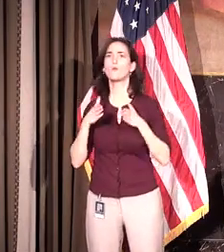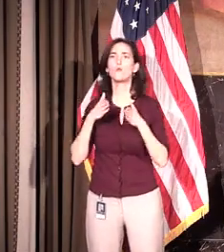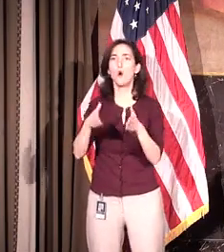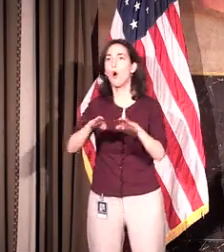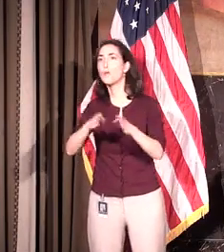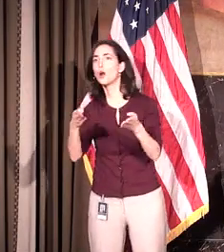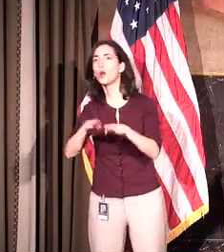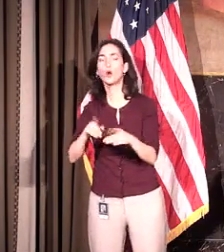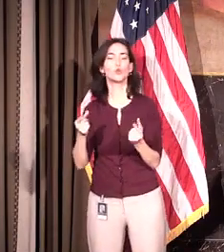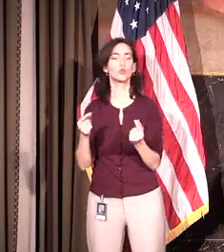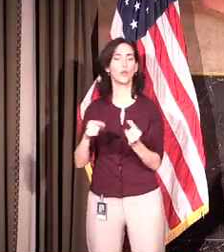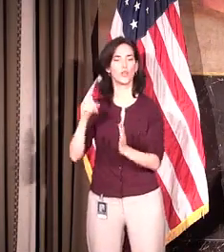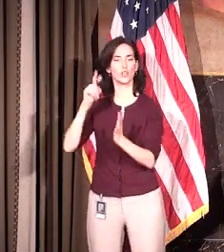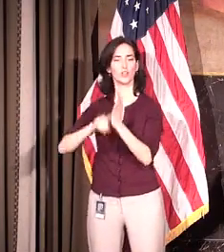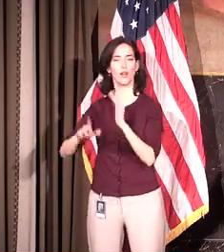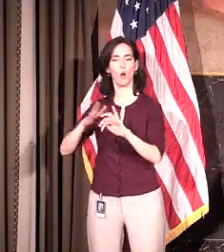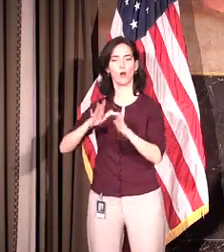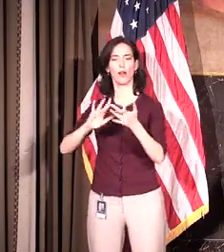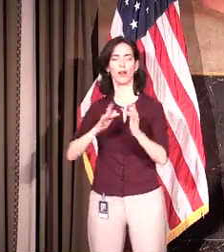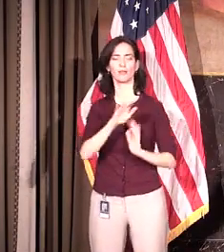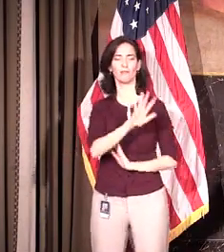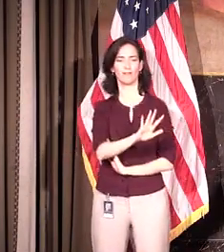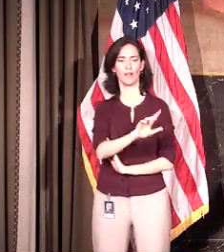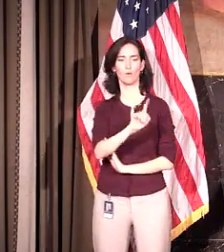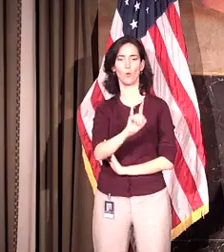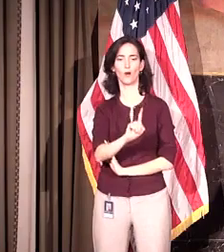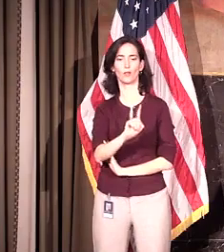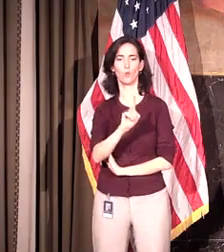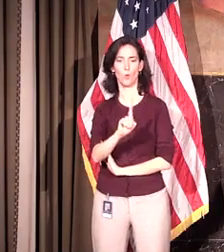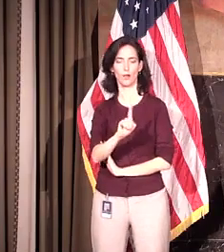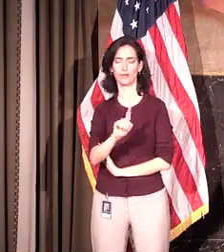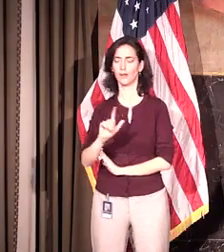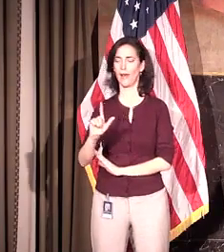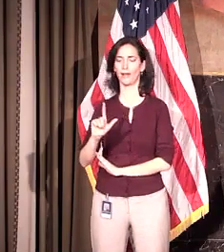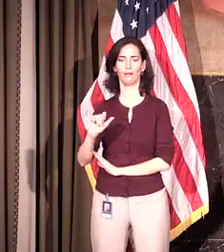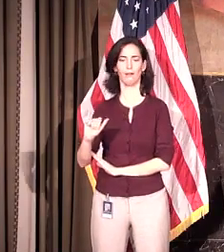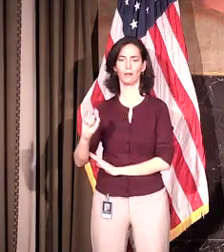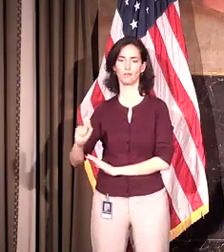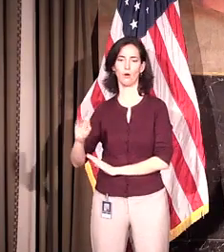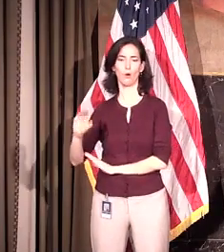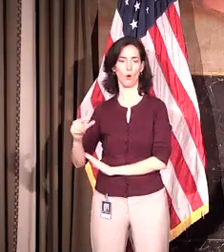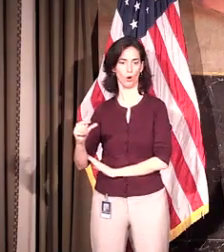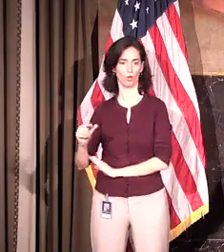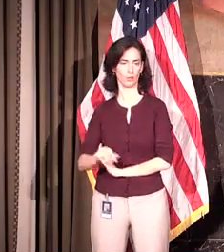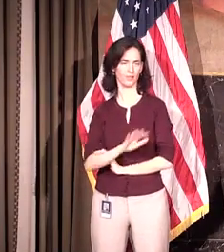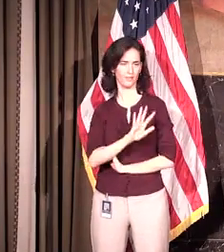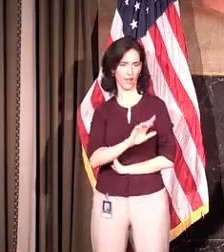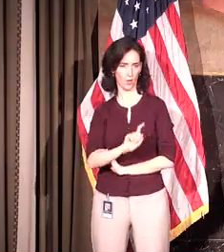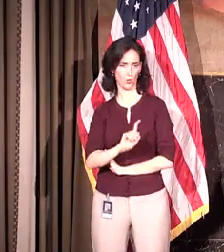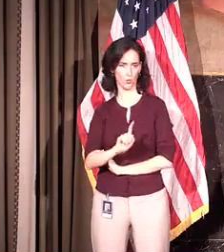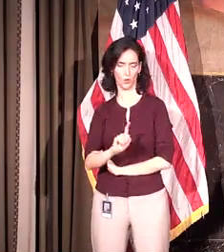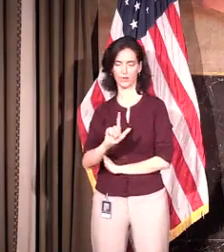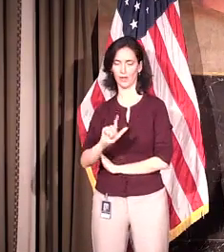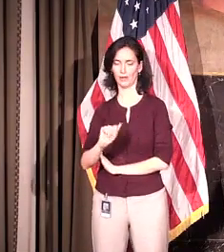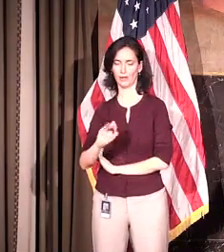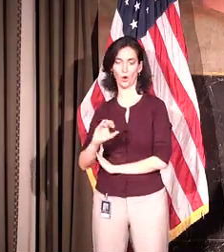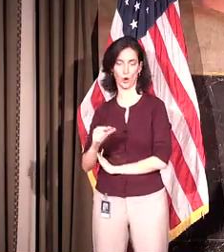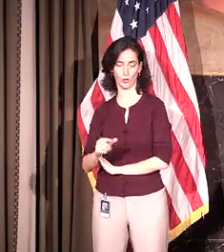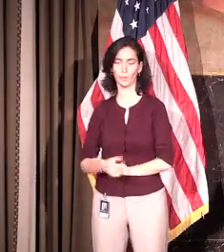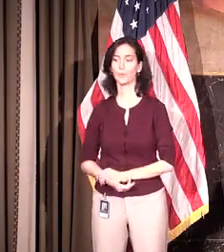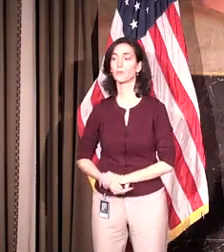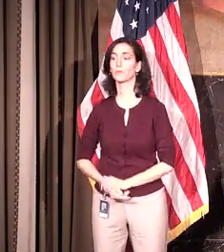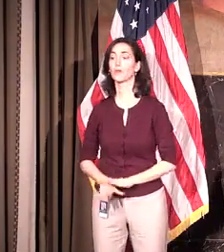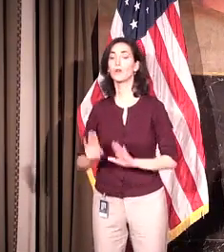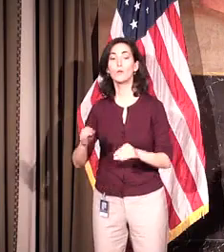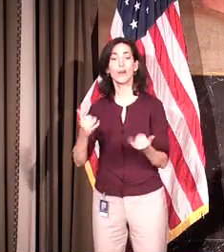to check 511la.org. As of this morning, we still have Louisianans in shelters, and I'd ask everybody